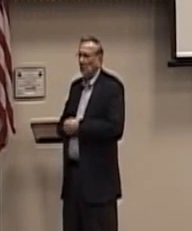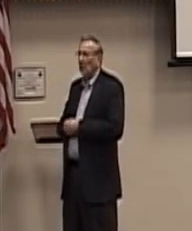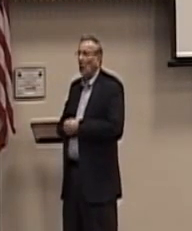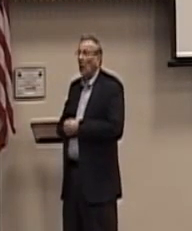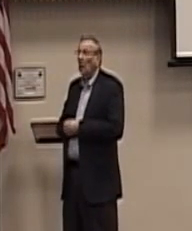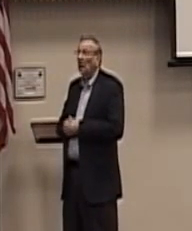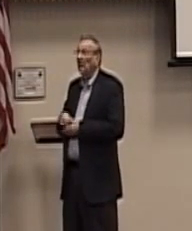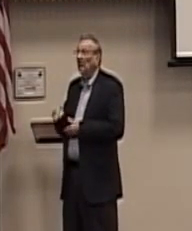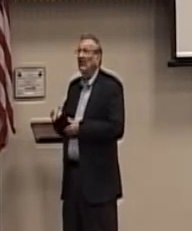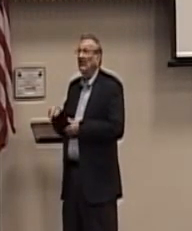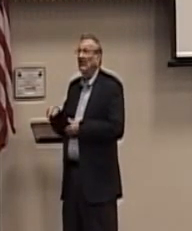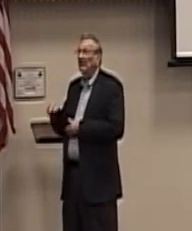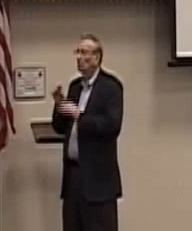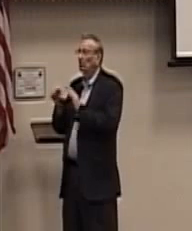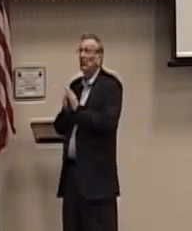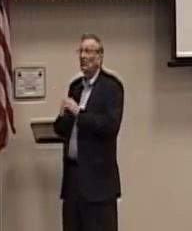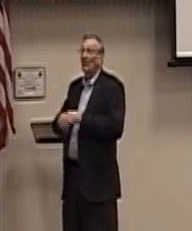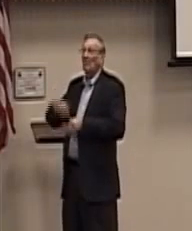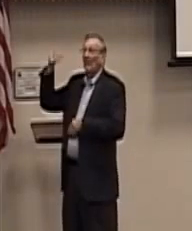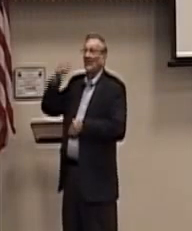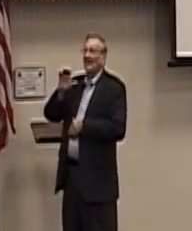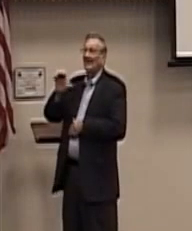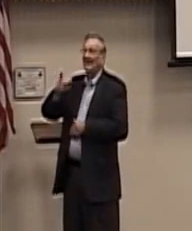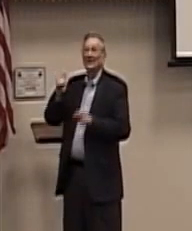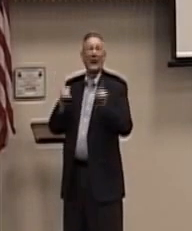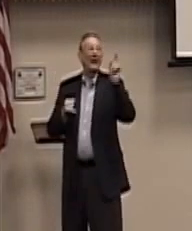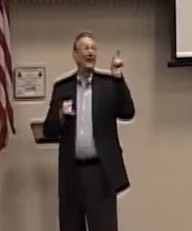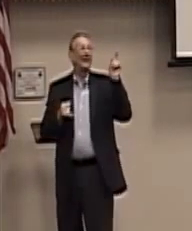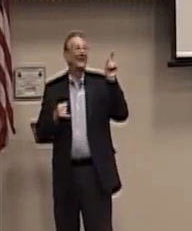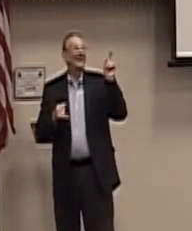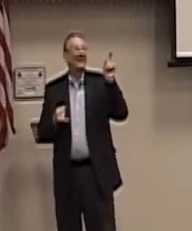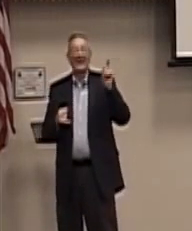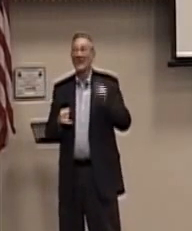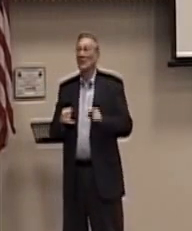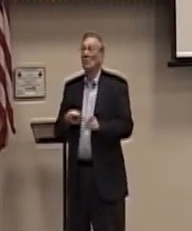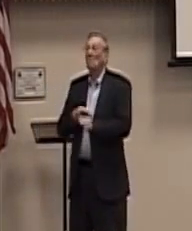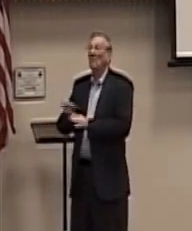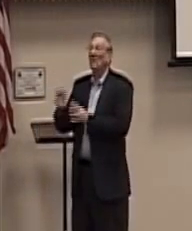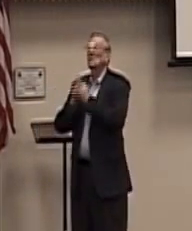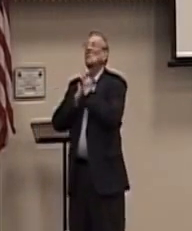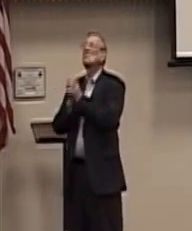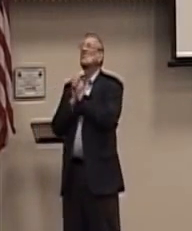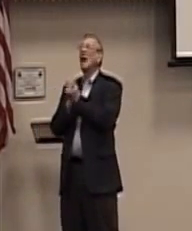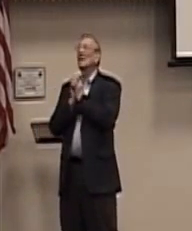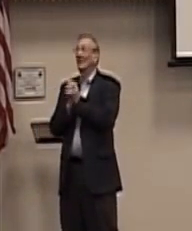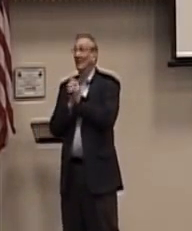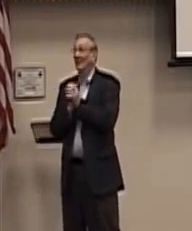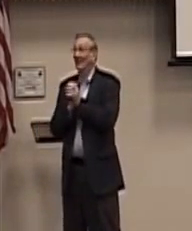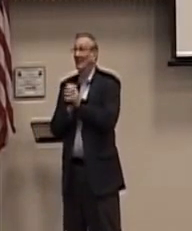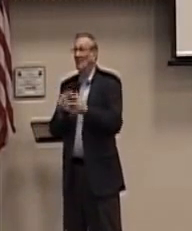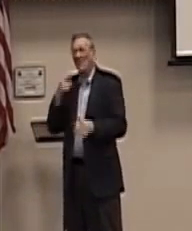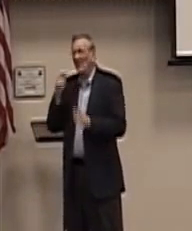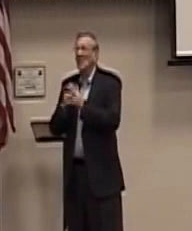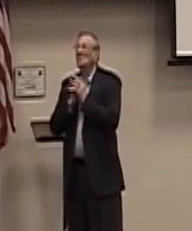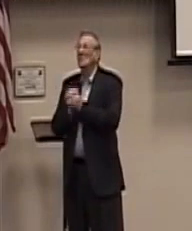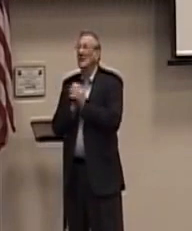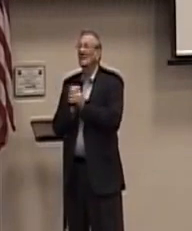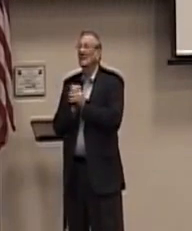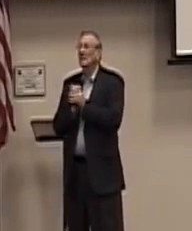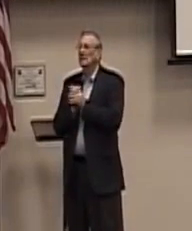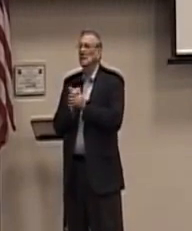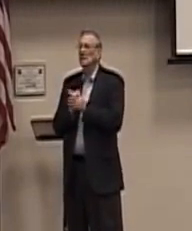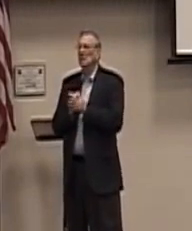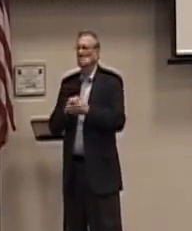This young man pictured above is CJ. And CJ was a professional wrestler in Mexico City. He had the masks.